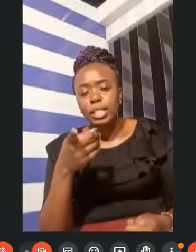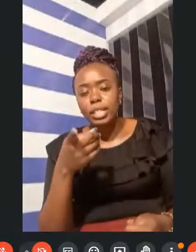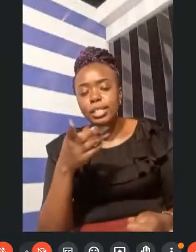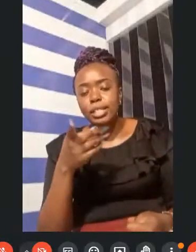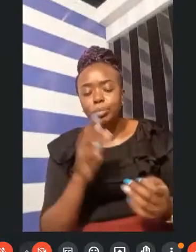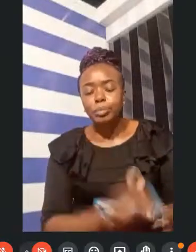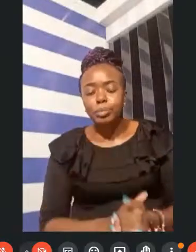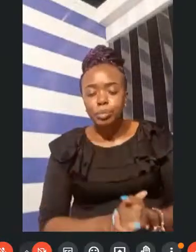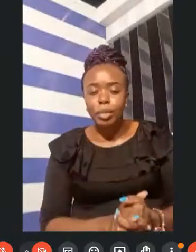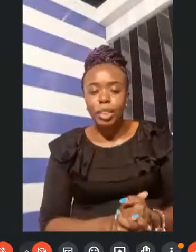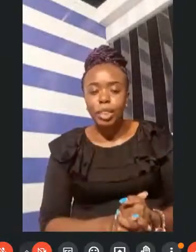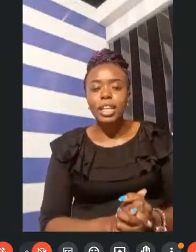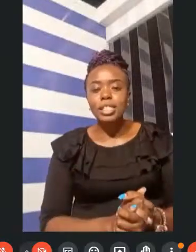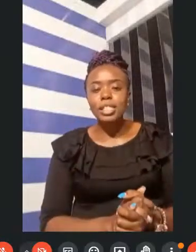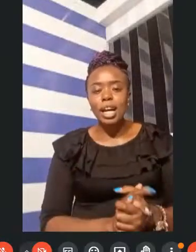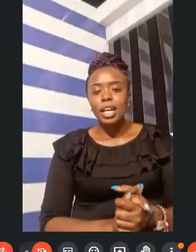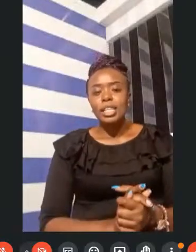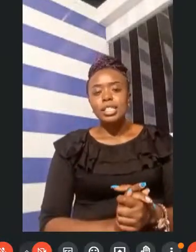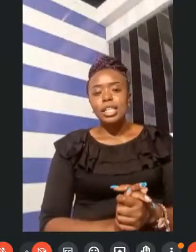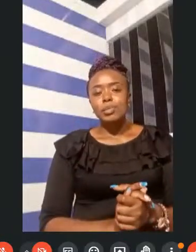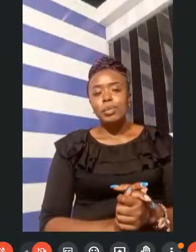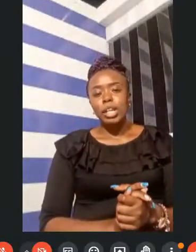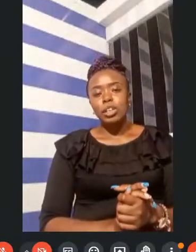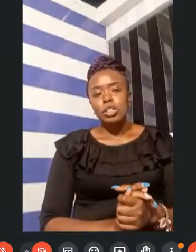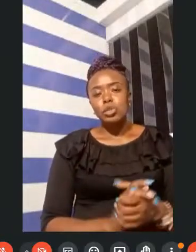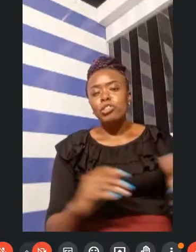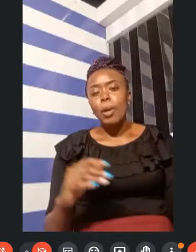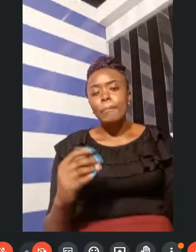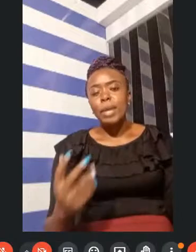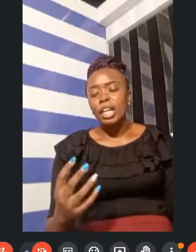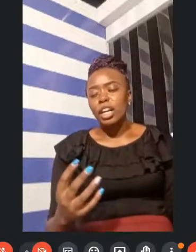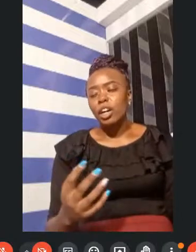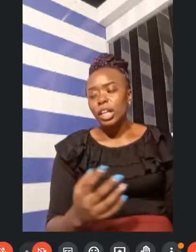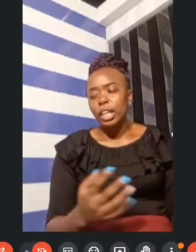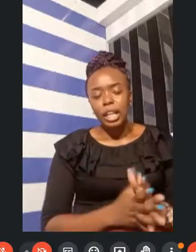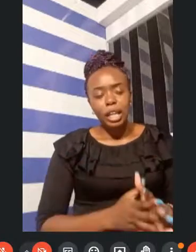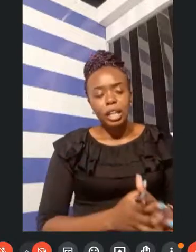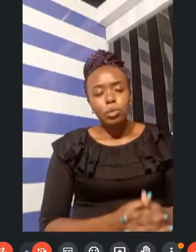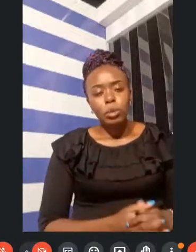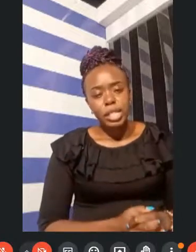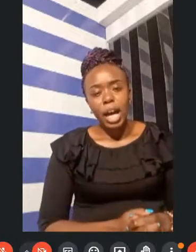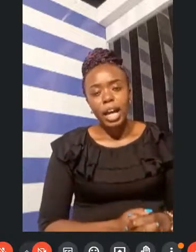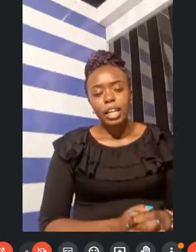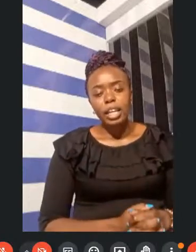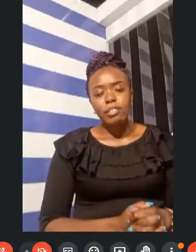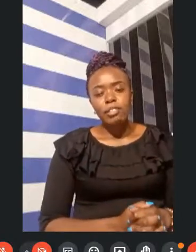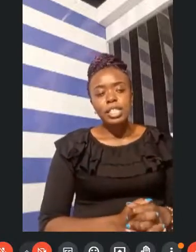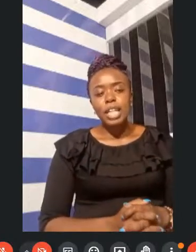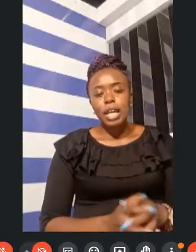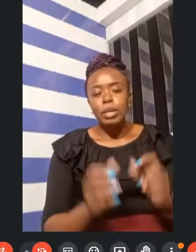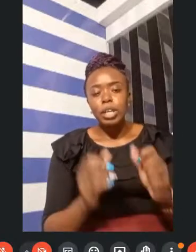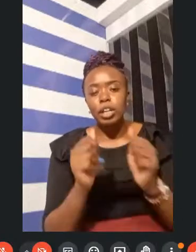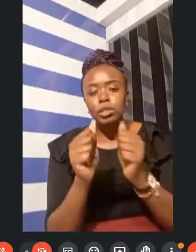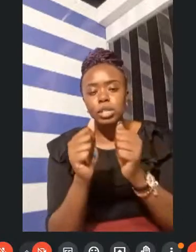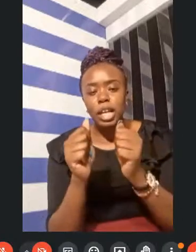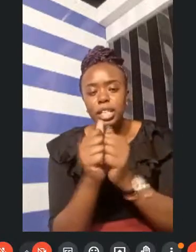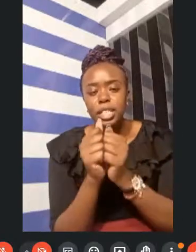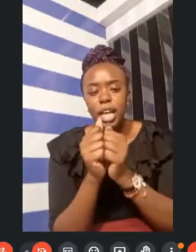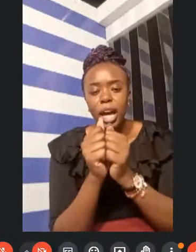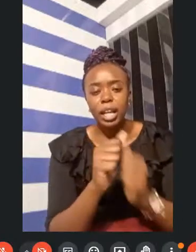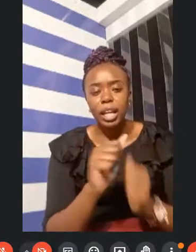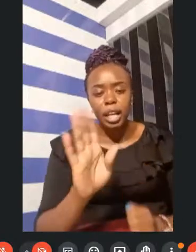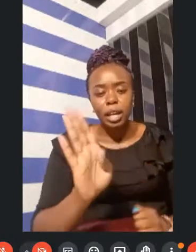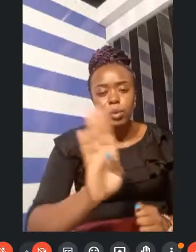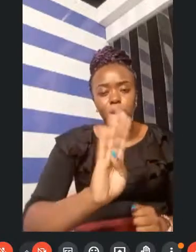2 commas, that is 6 million. So for billion, we sign, if it's 10 billion, you